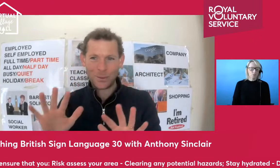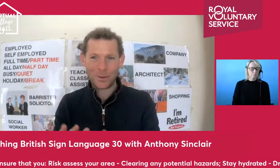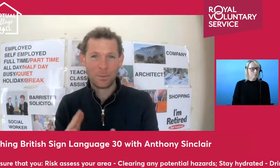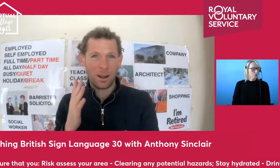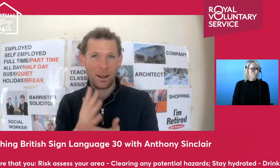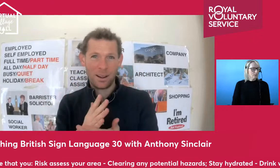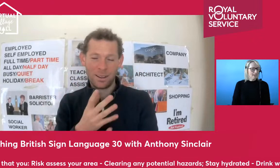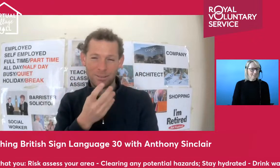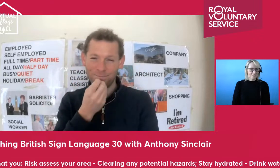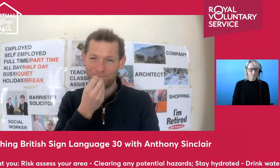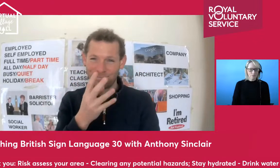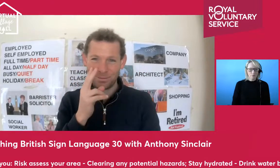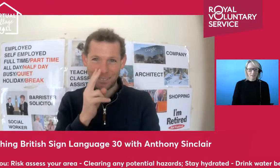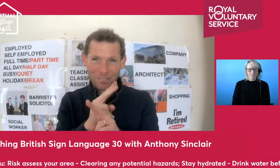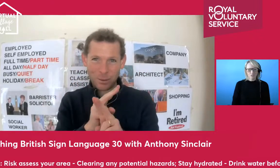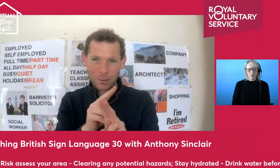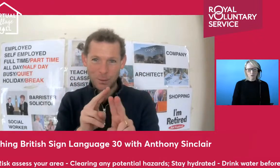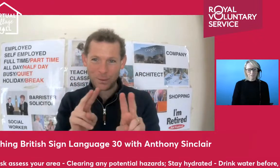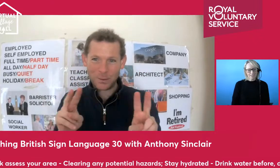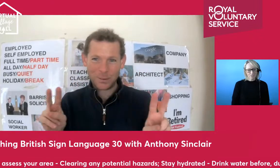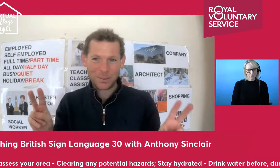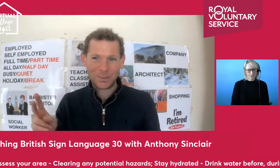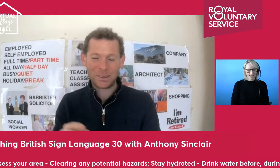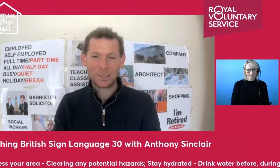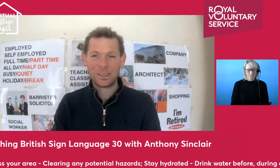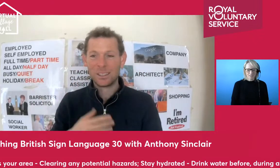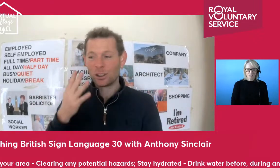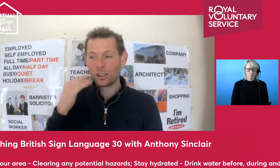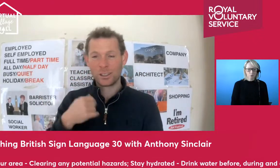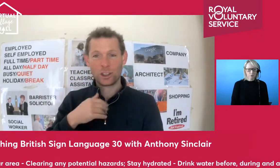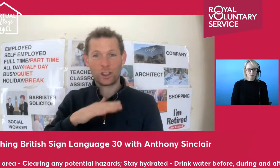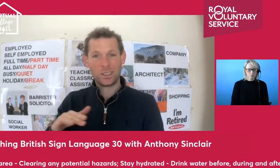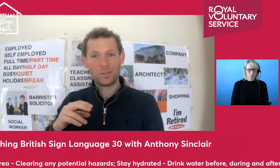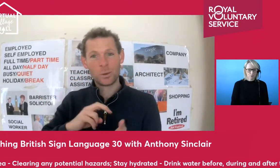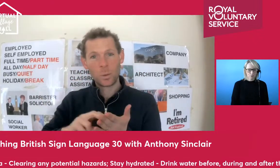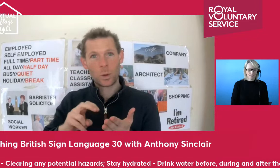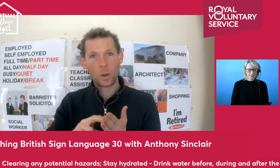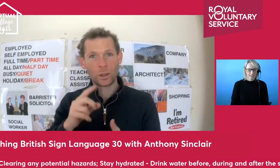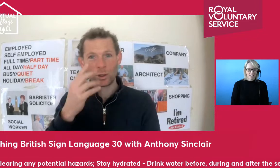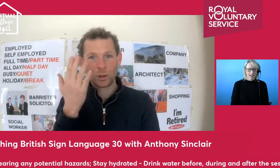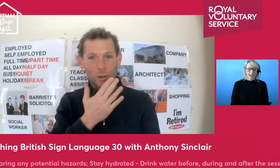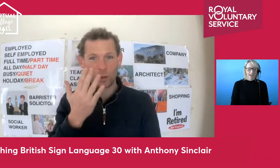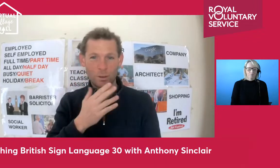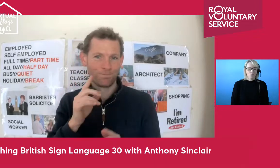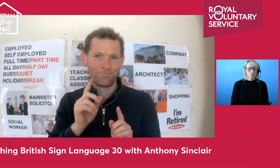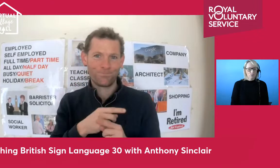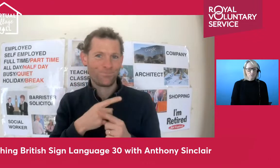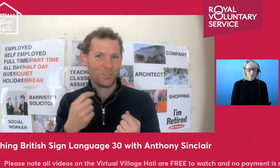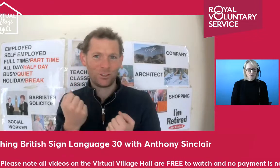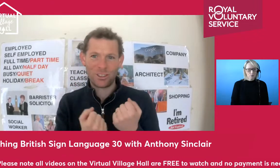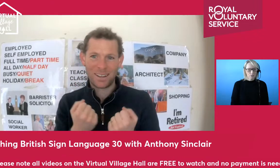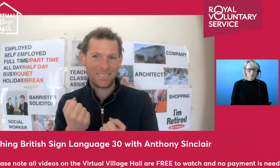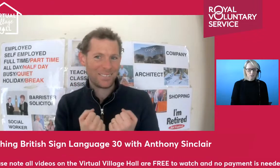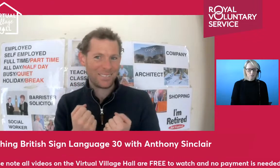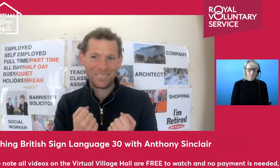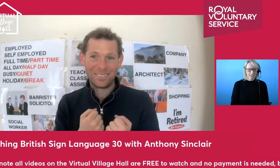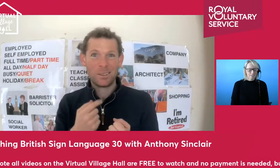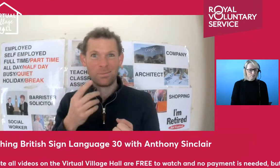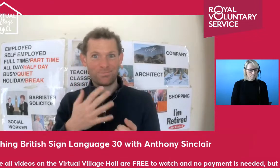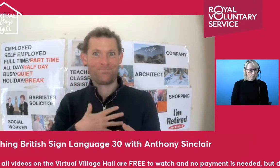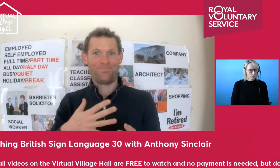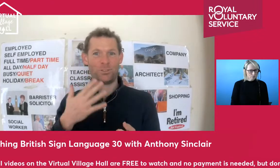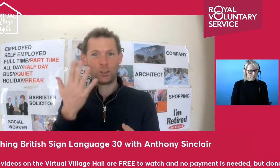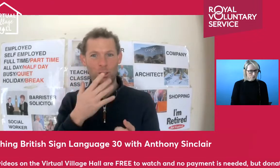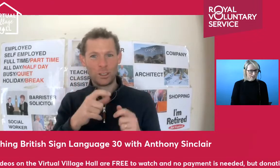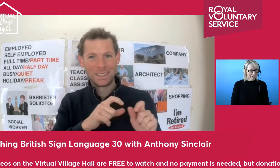morning. I know some people don't like snow, but it is so lovely to look out at. You get some beautiful views. We walked to school with the children.